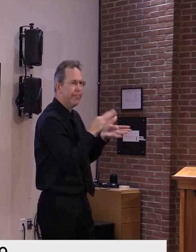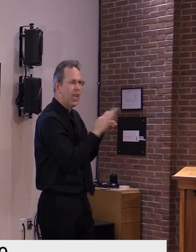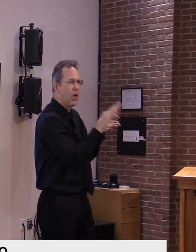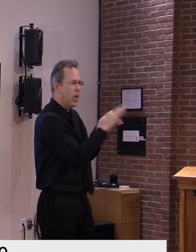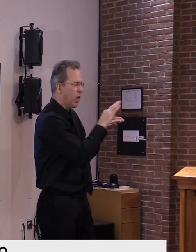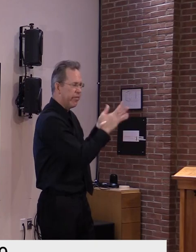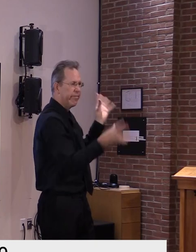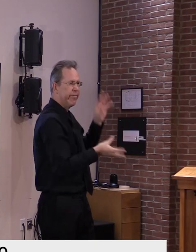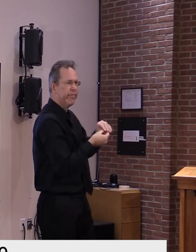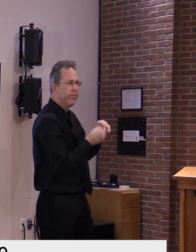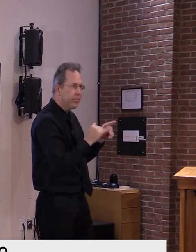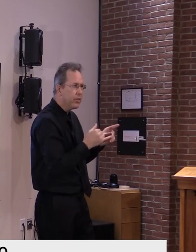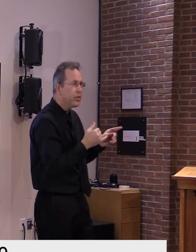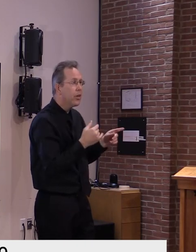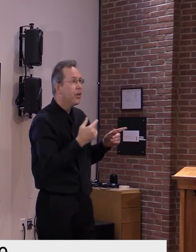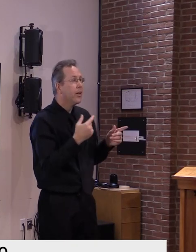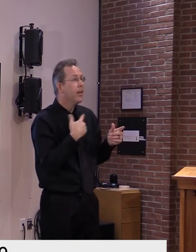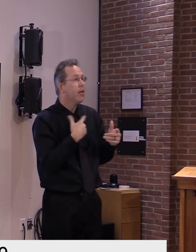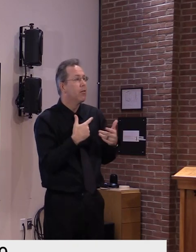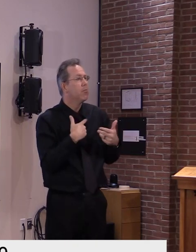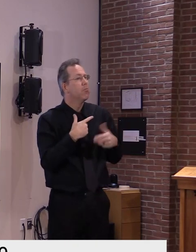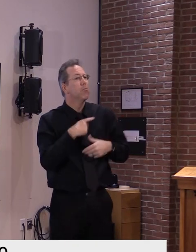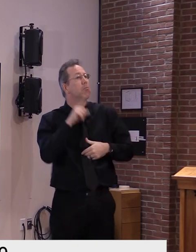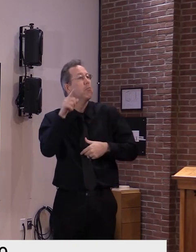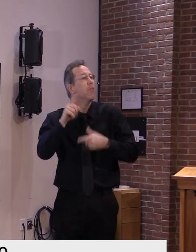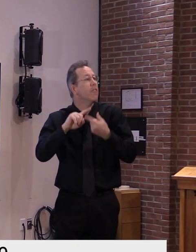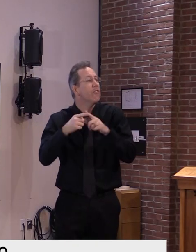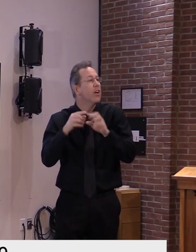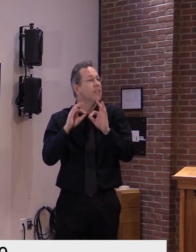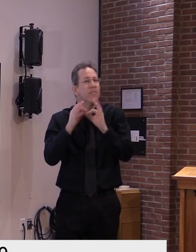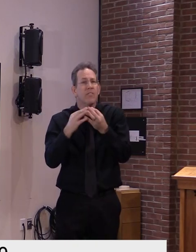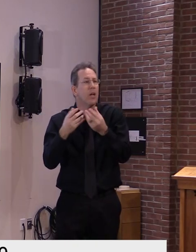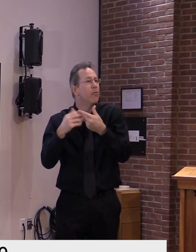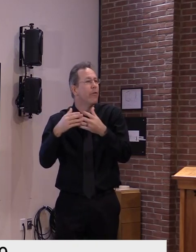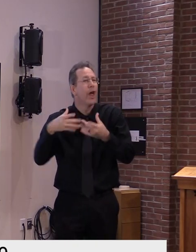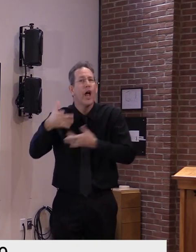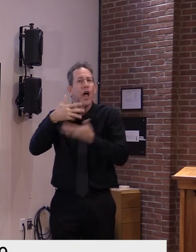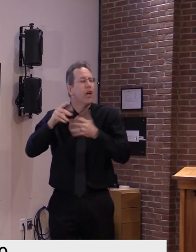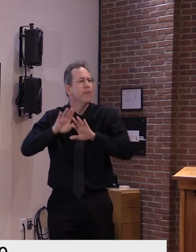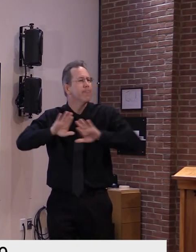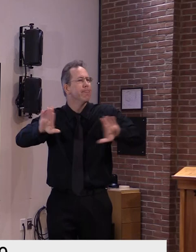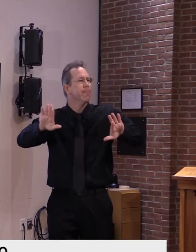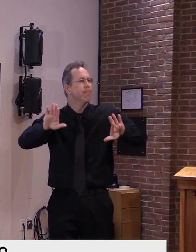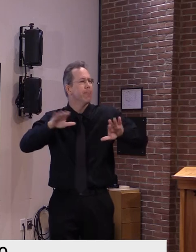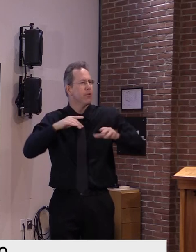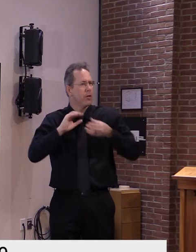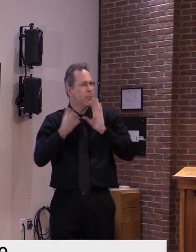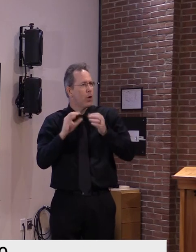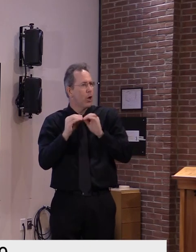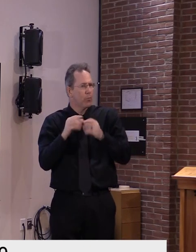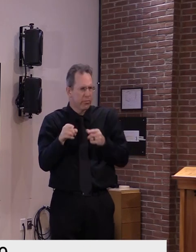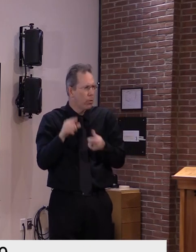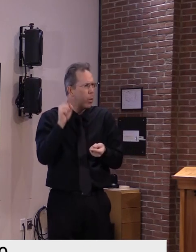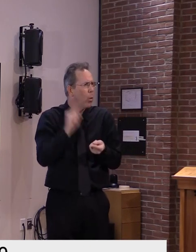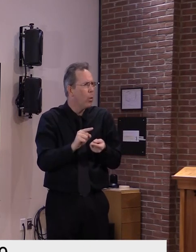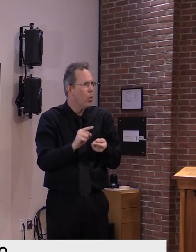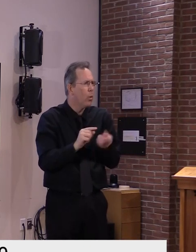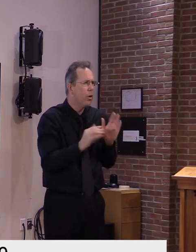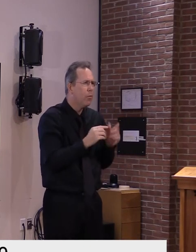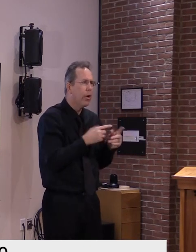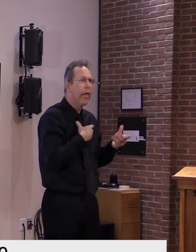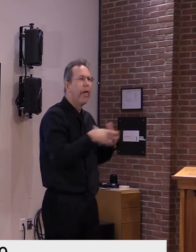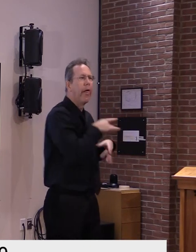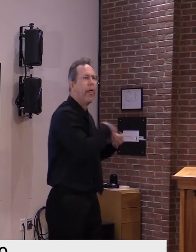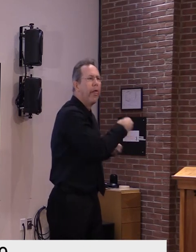learning, businesses may be disrupted. That's what we tend to call a situation,